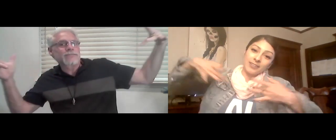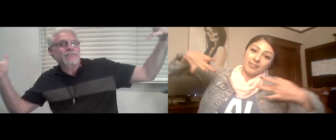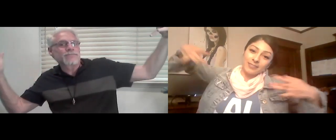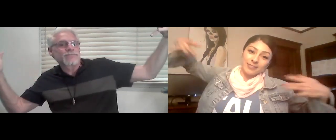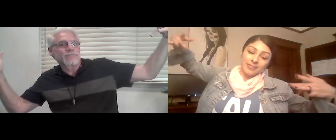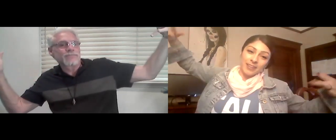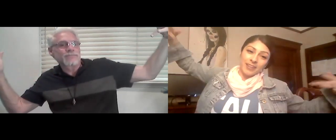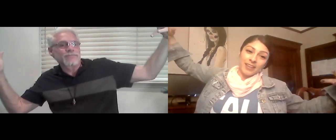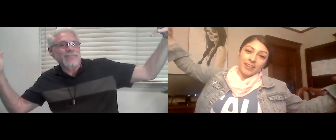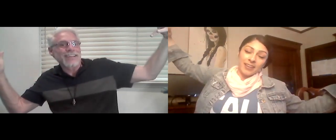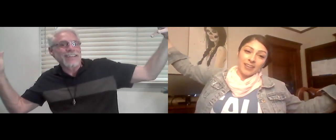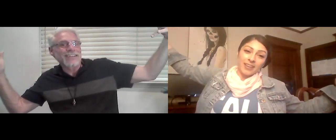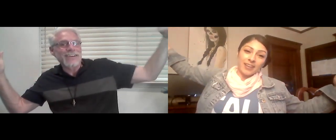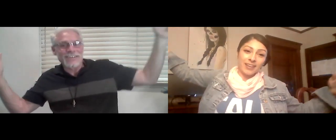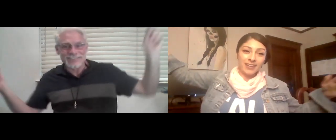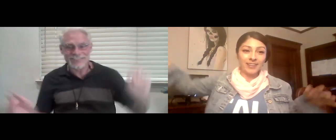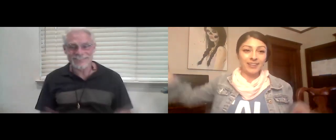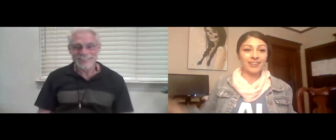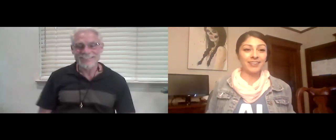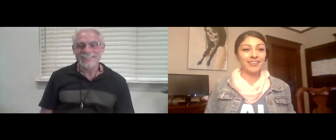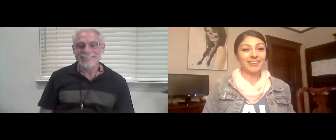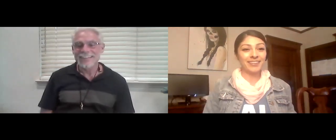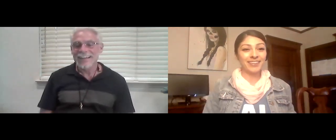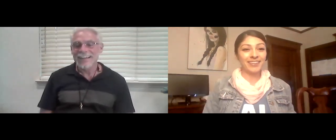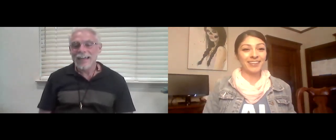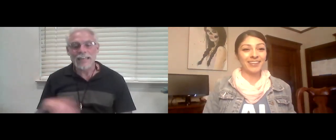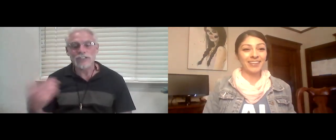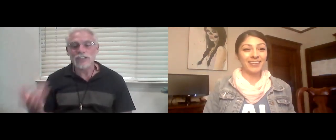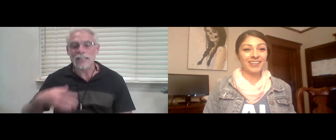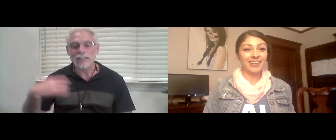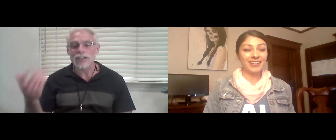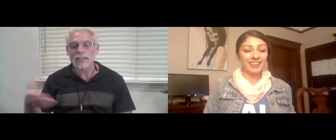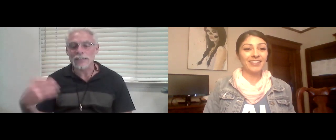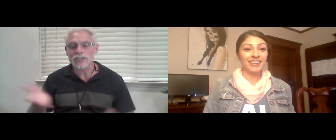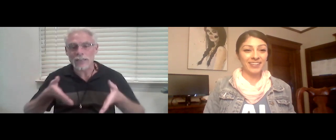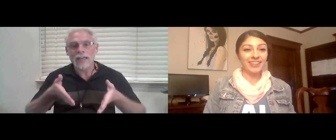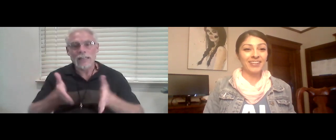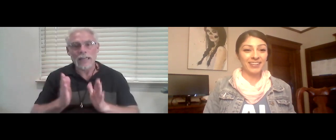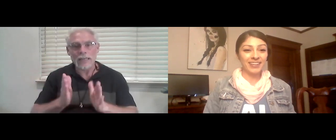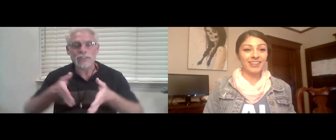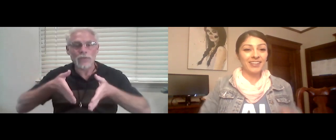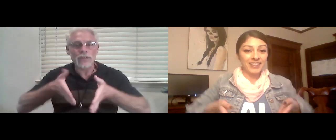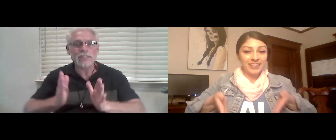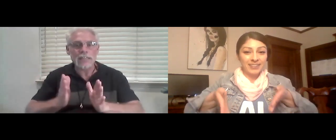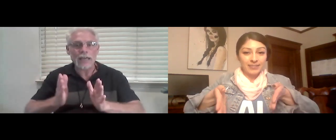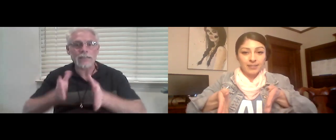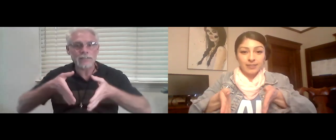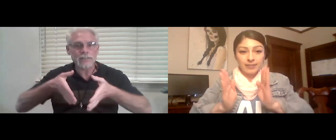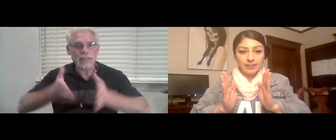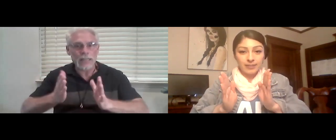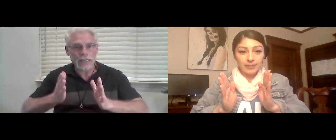shine. Right, there you go. Let it shine, let it shine, let it shine. Let it. So this is